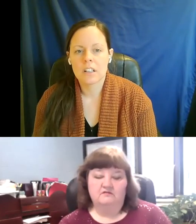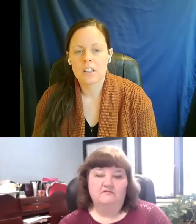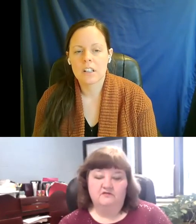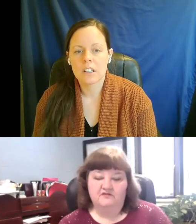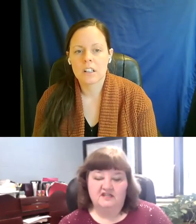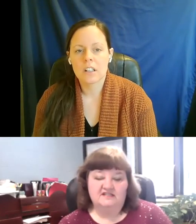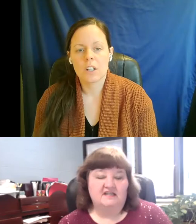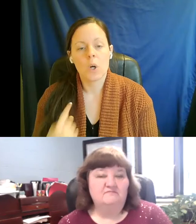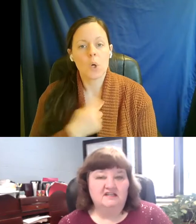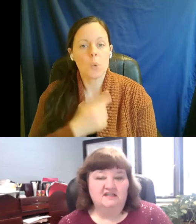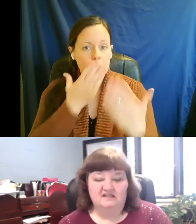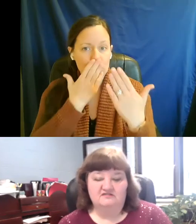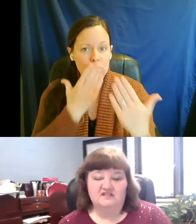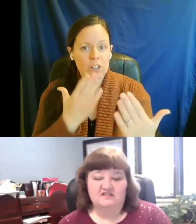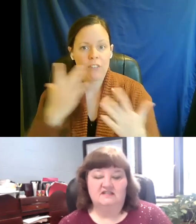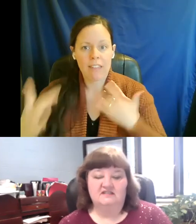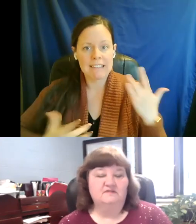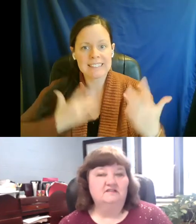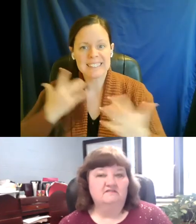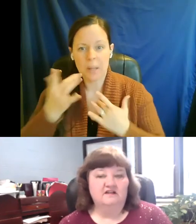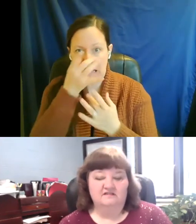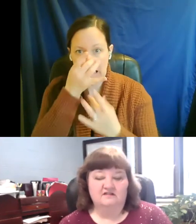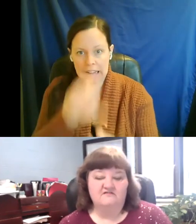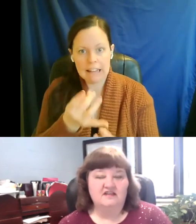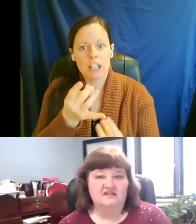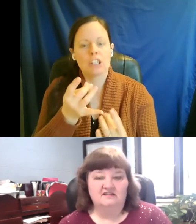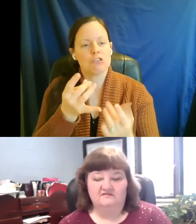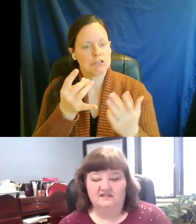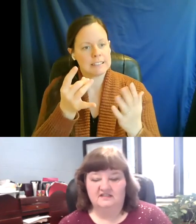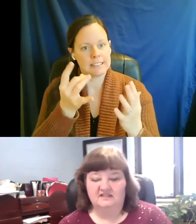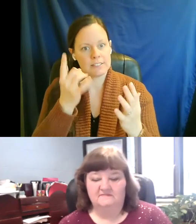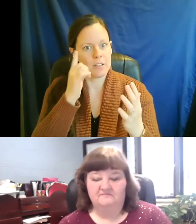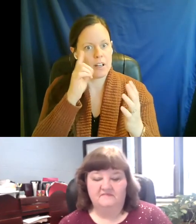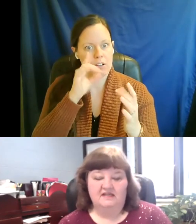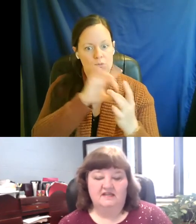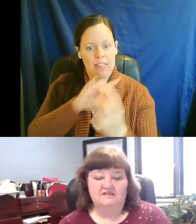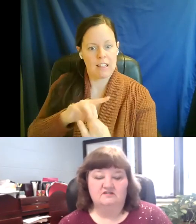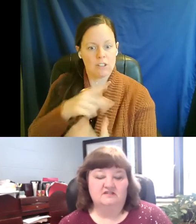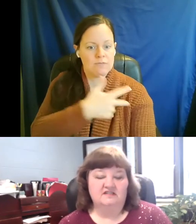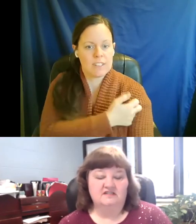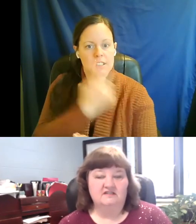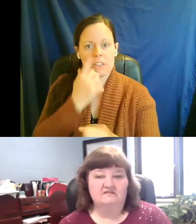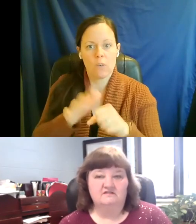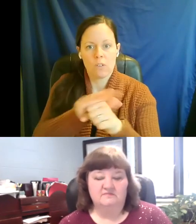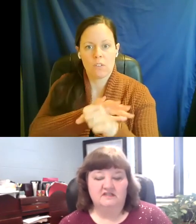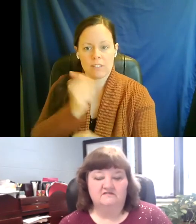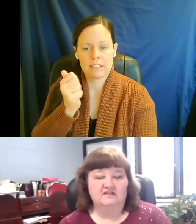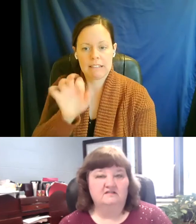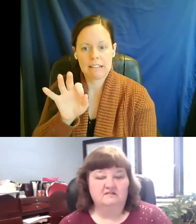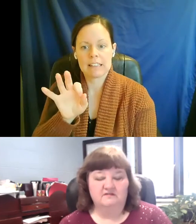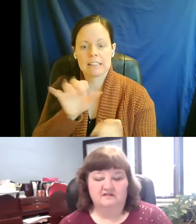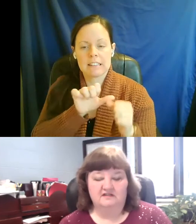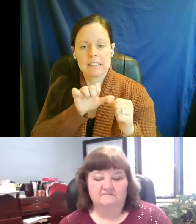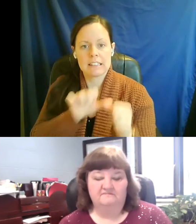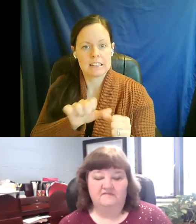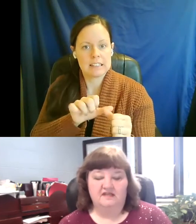We are grateful for the excitement and the interest that is building around the COVID-19 vaccine as doses continue to be given in